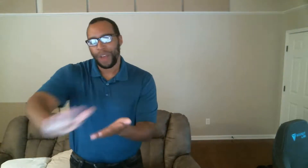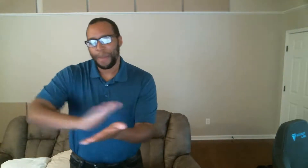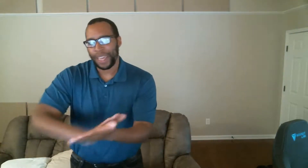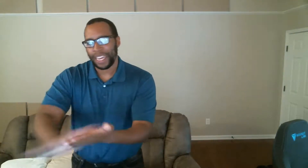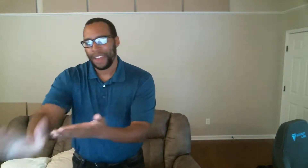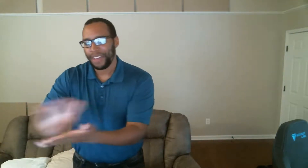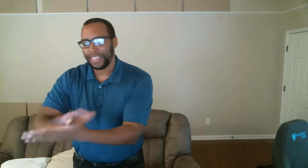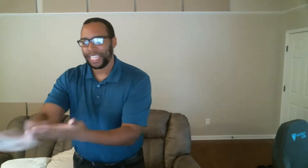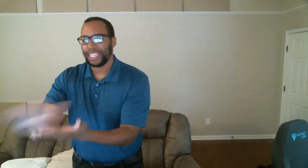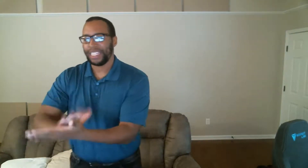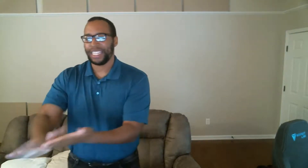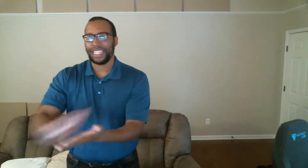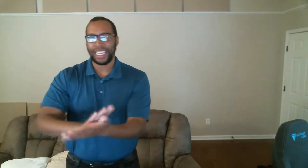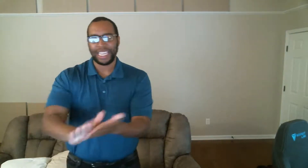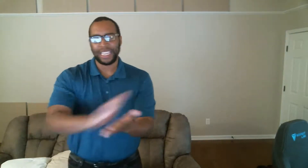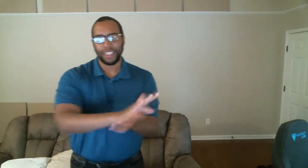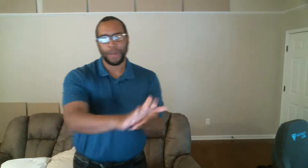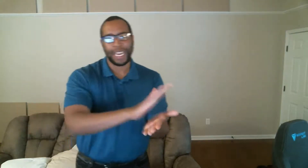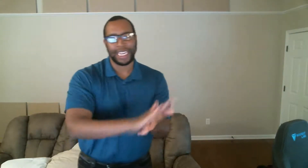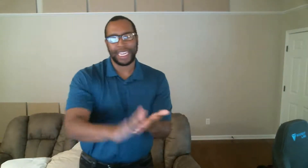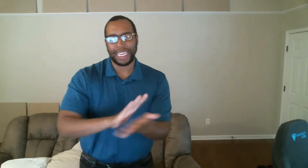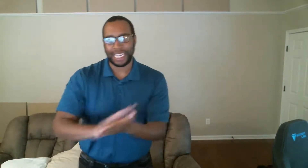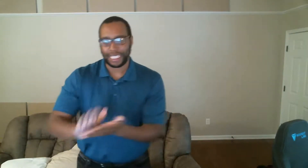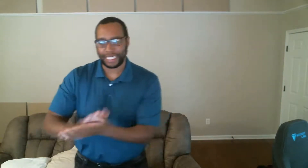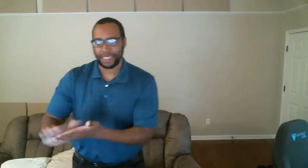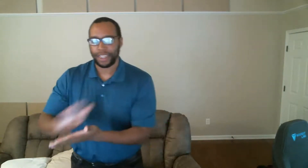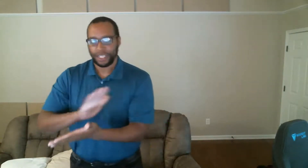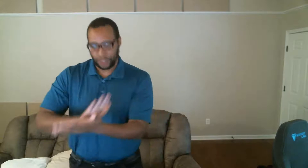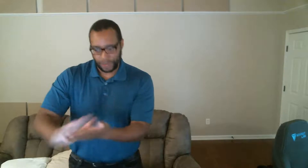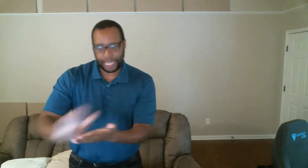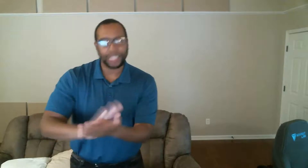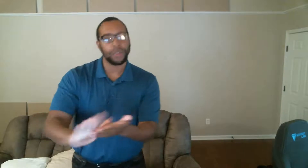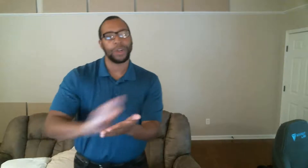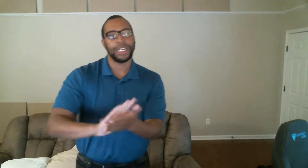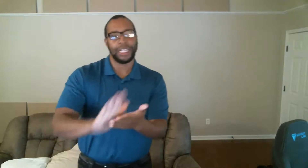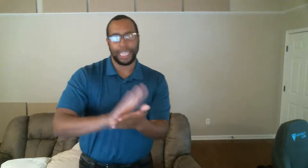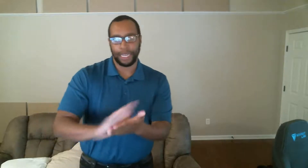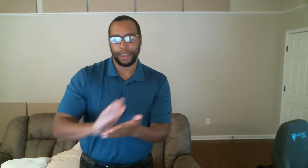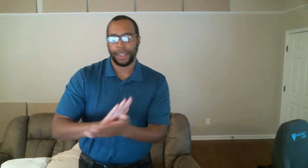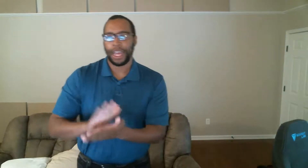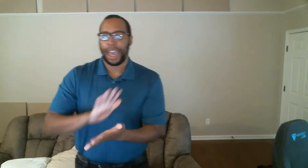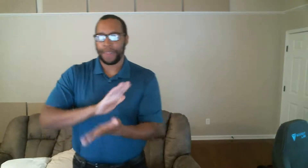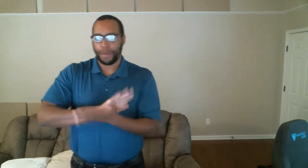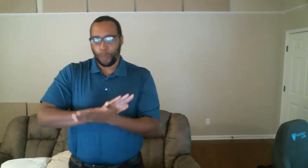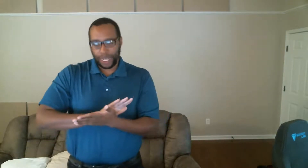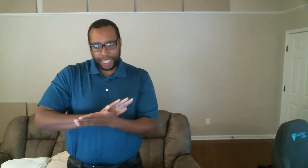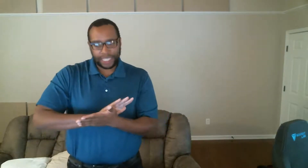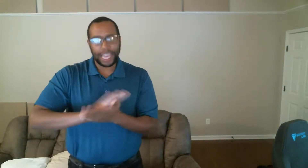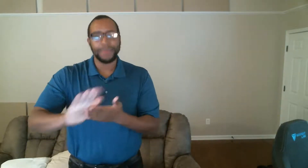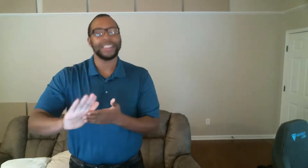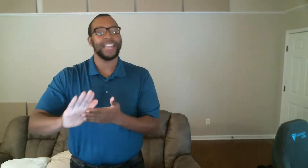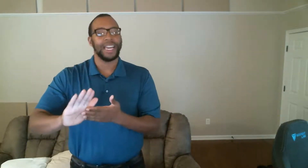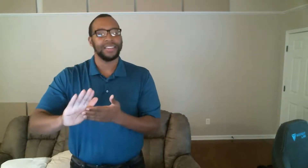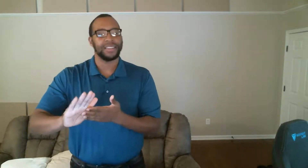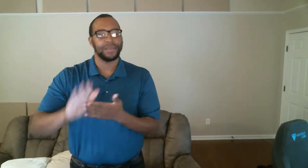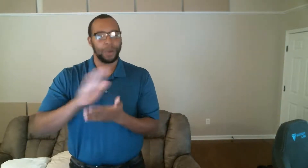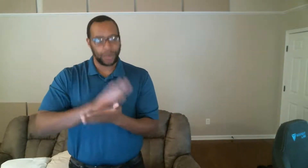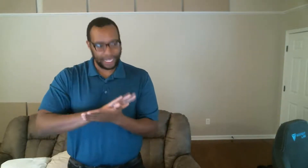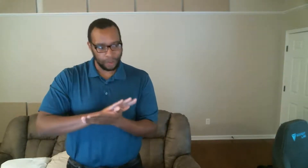making everything clean, you're making it neat. So neat or clean. And then one good time is nice. So that's when we